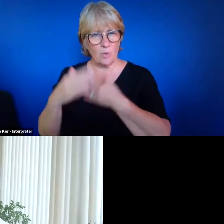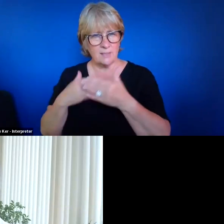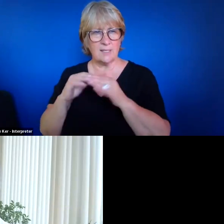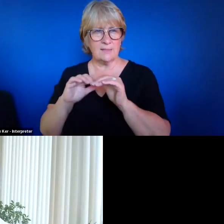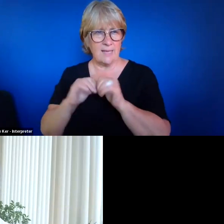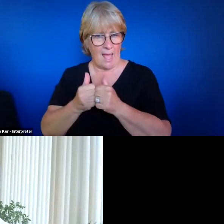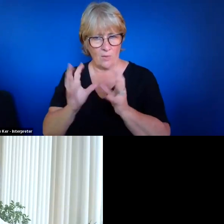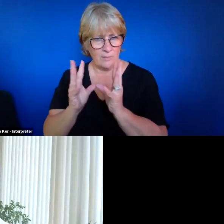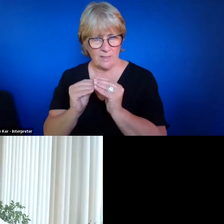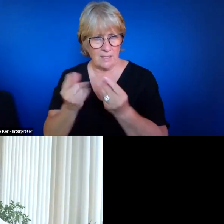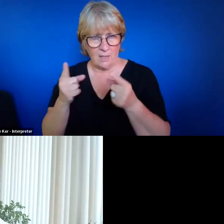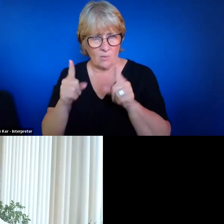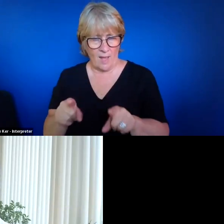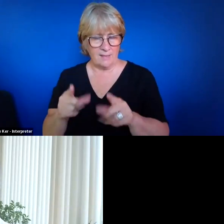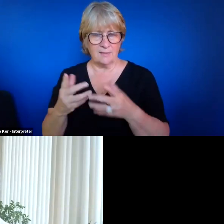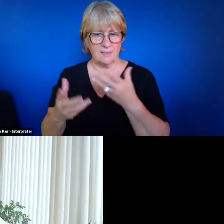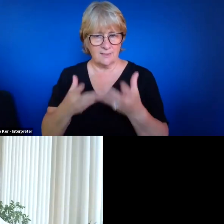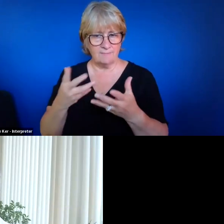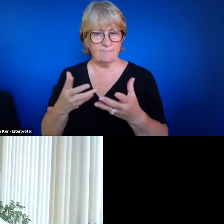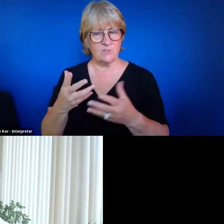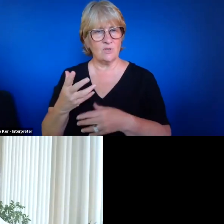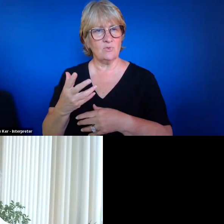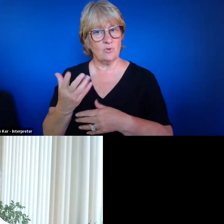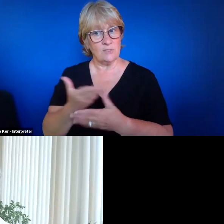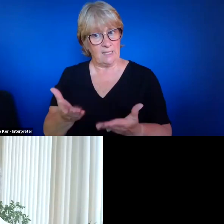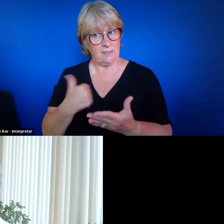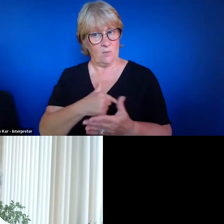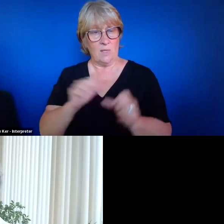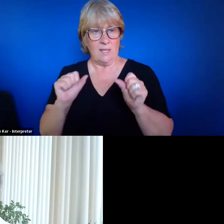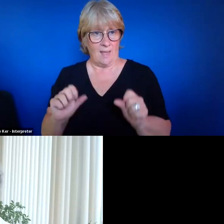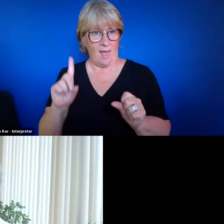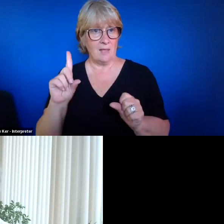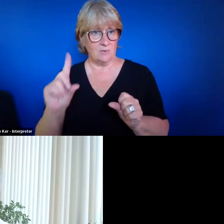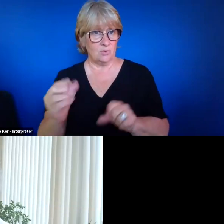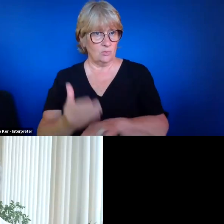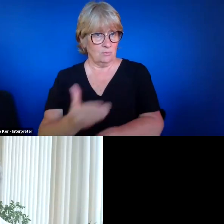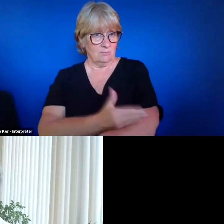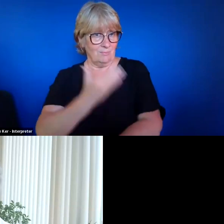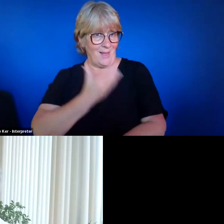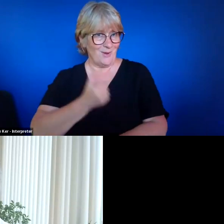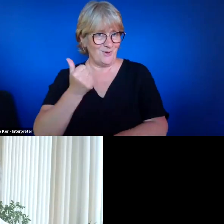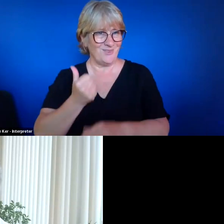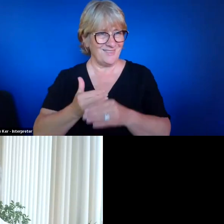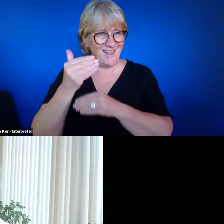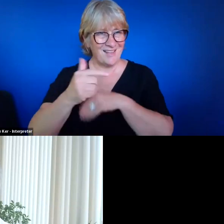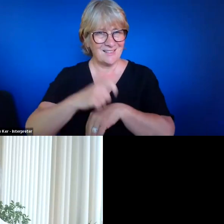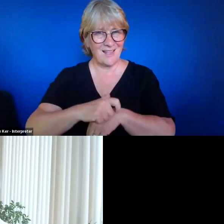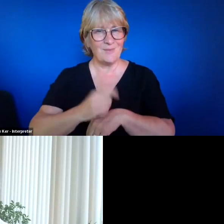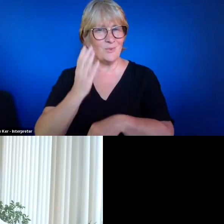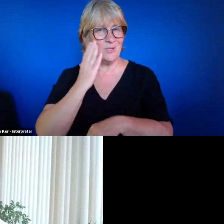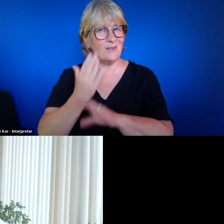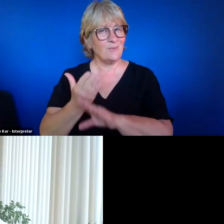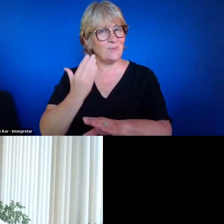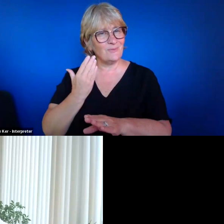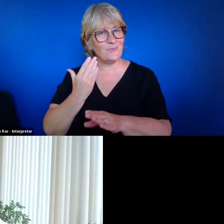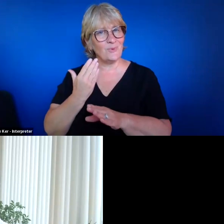went and how it affected them, so that if there's things we can do better next time, we know about it before